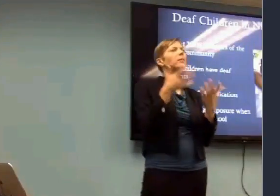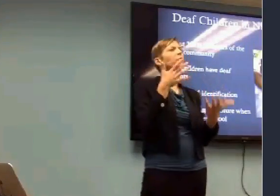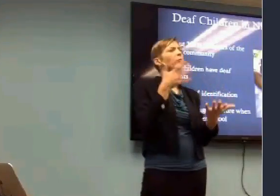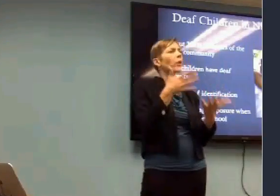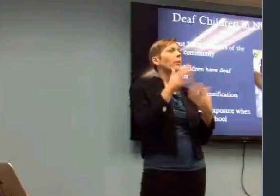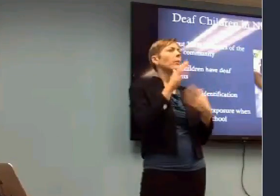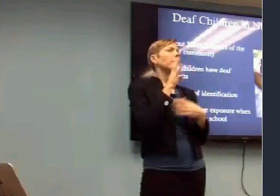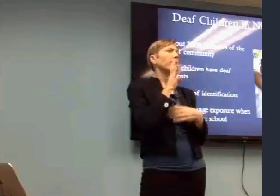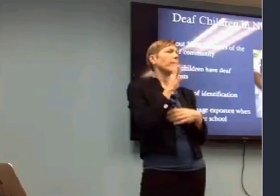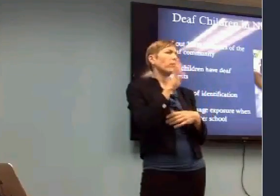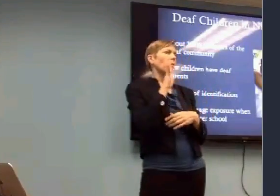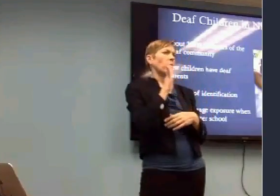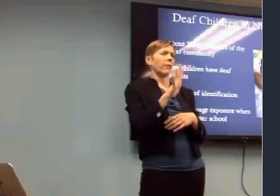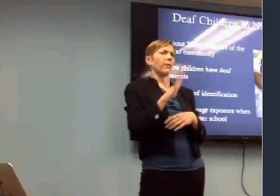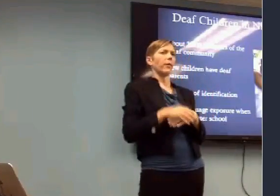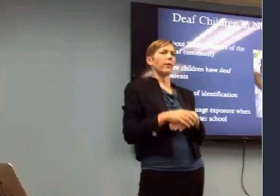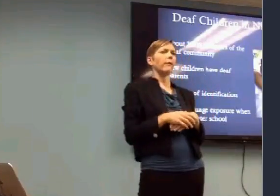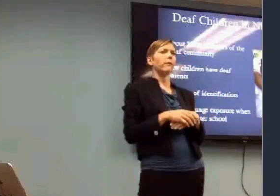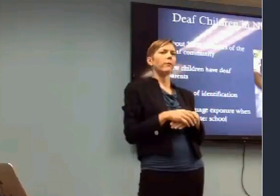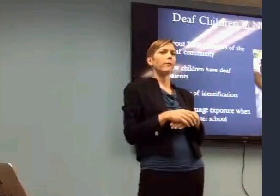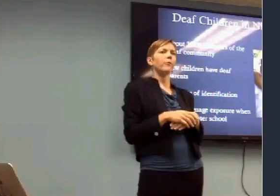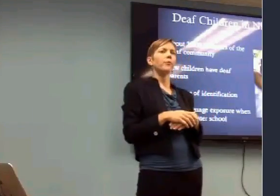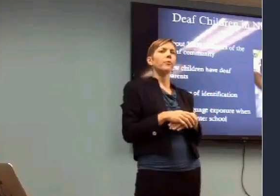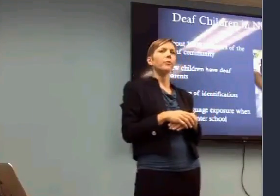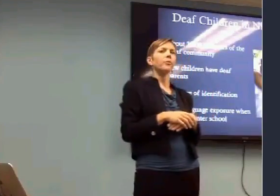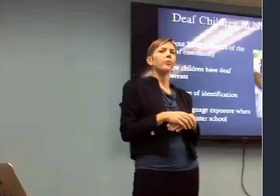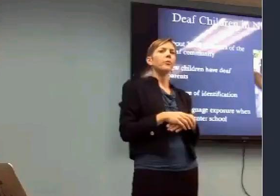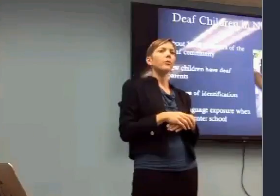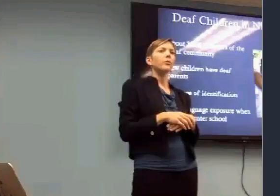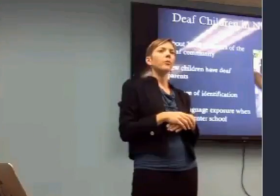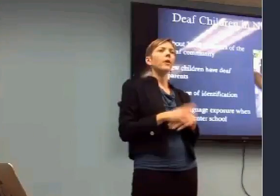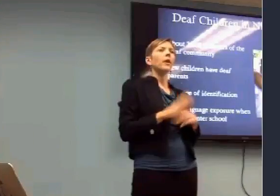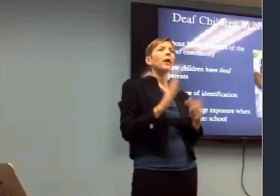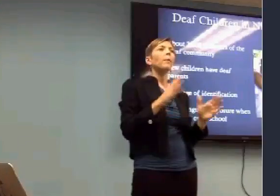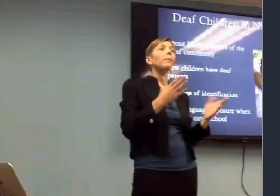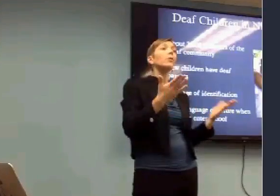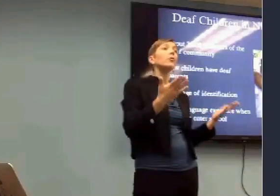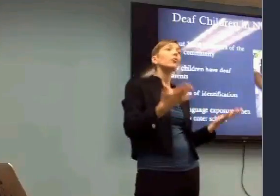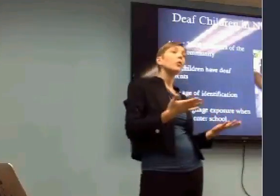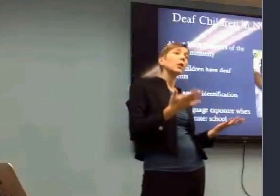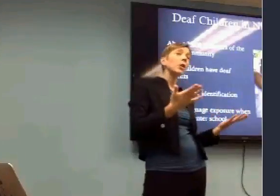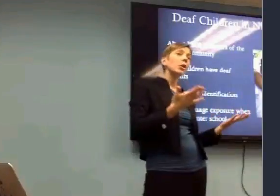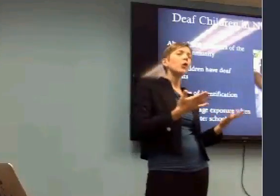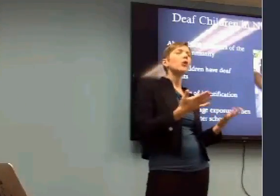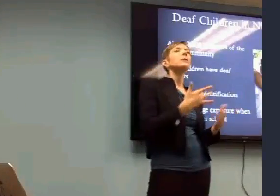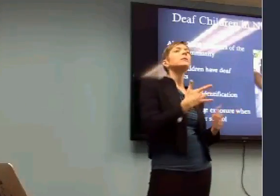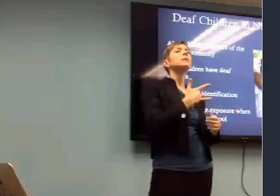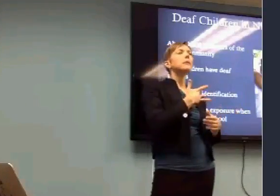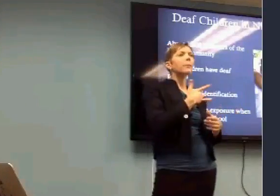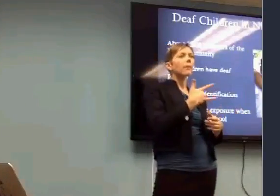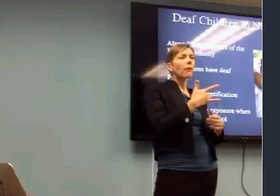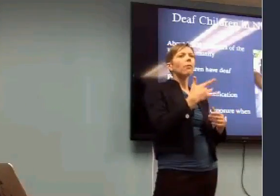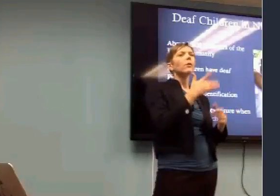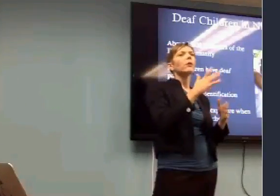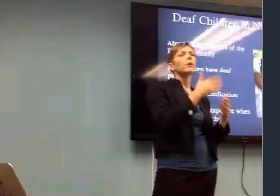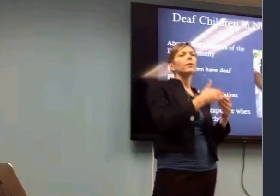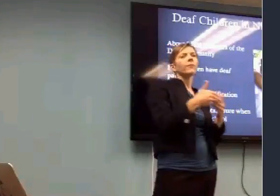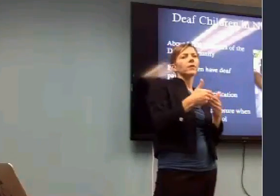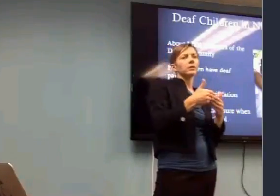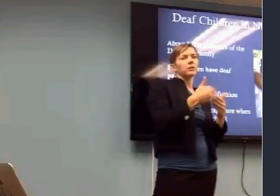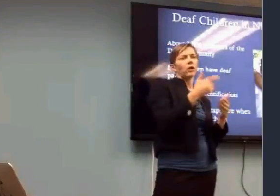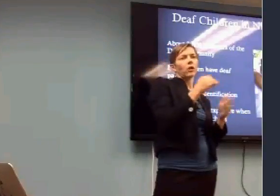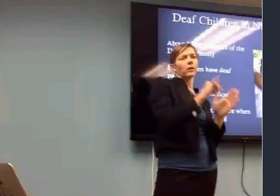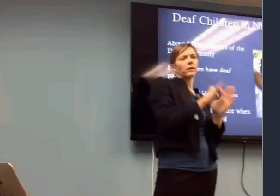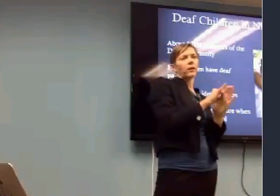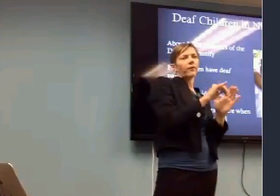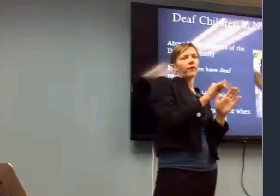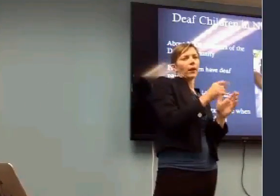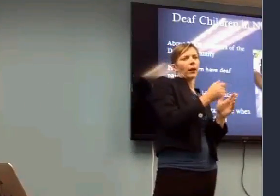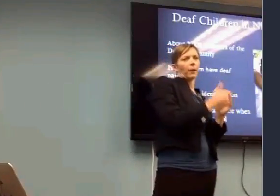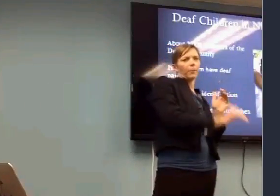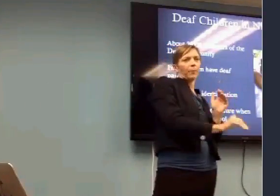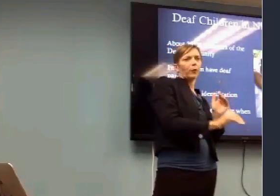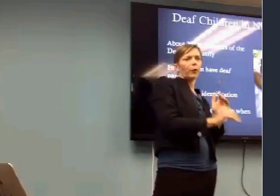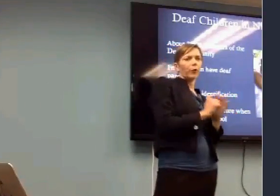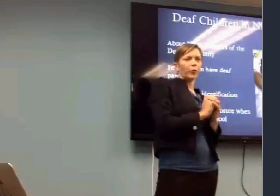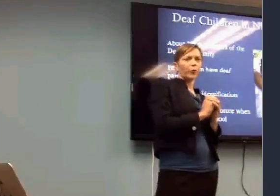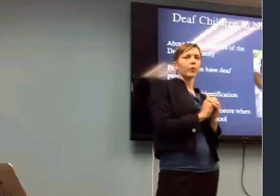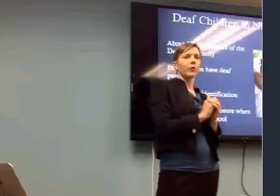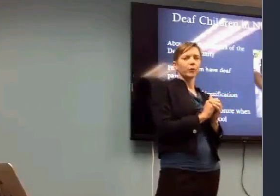figured out exactly what that age of identification is, but it's likely around the age of 4 or 5. In the States, however, infants are